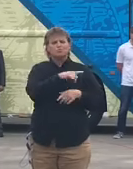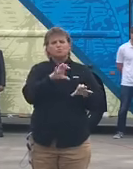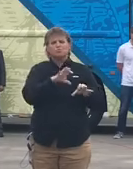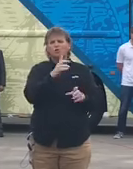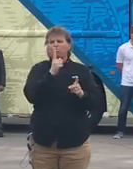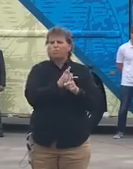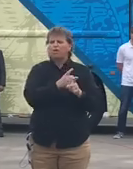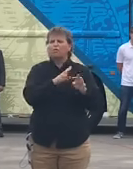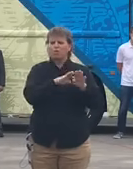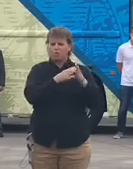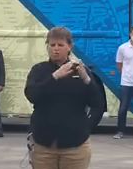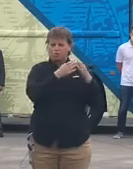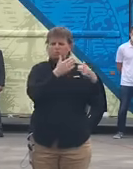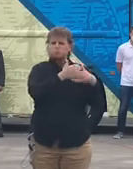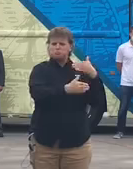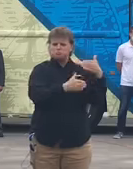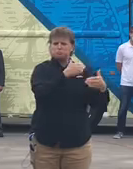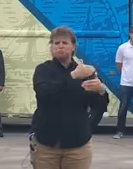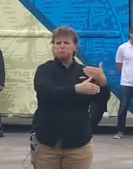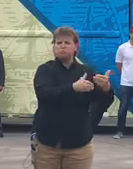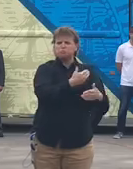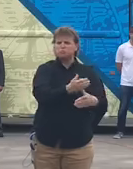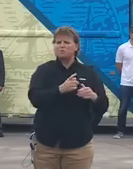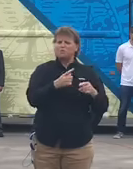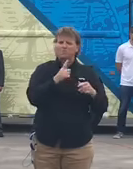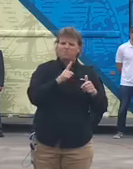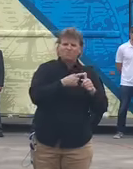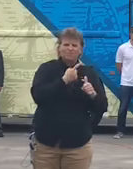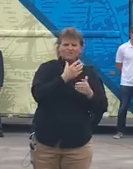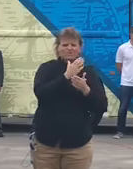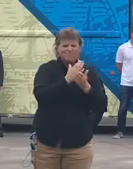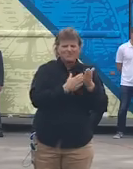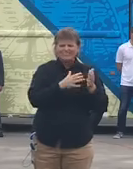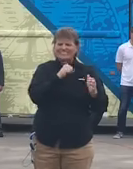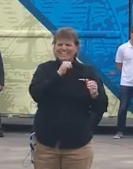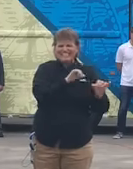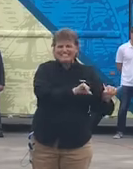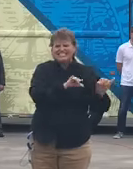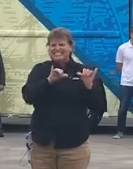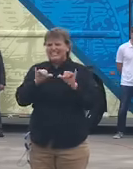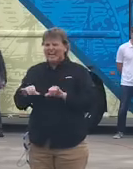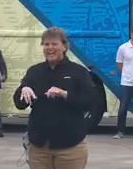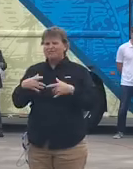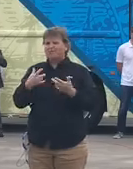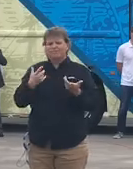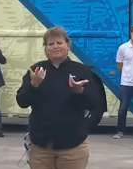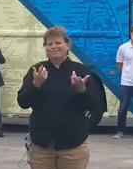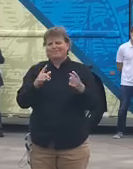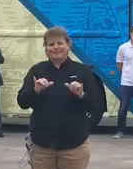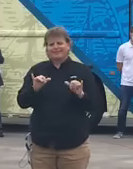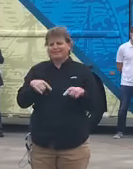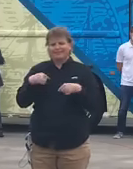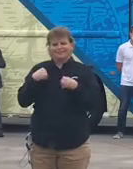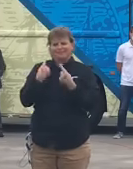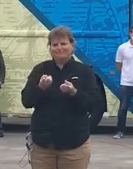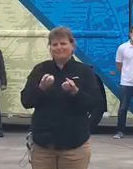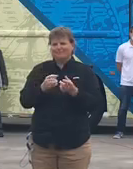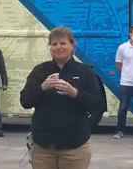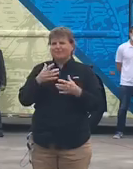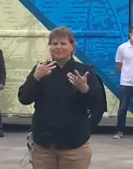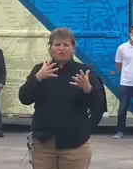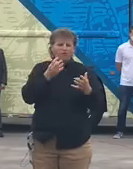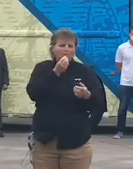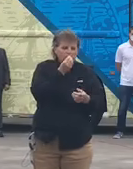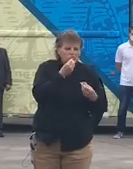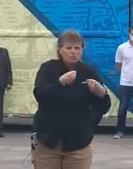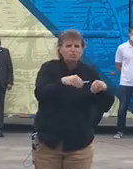first phase is not terribly different from what we've been doing anyways. I mean, people have been going to grocery stores, all this stuff. There have been